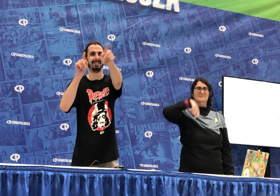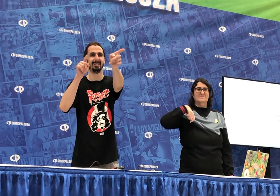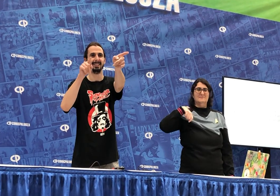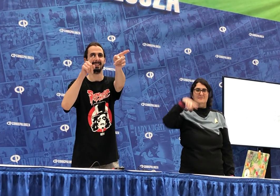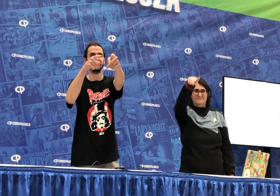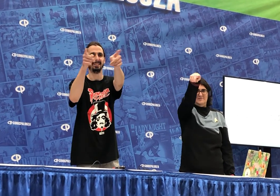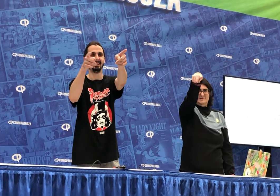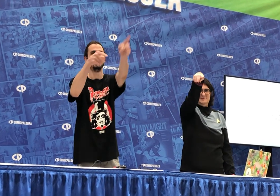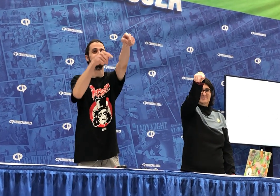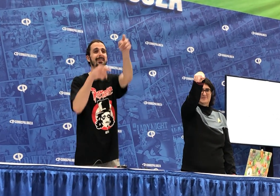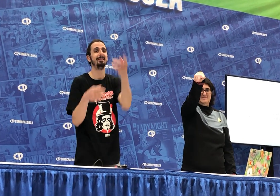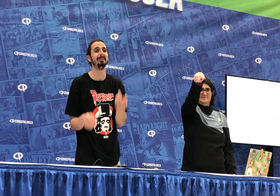Either way.